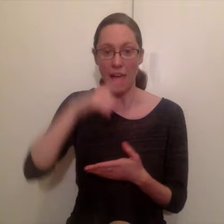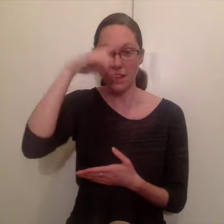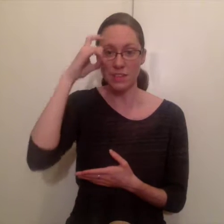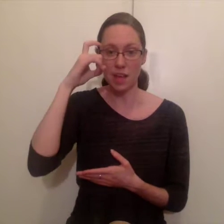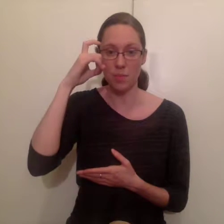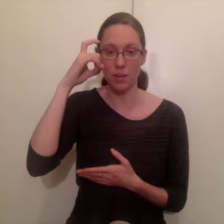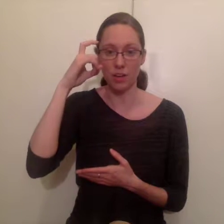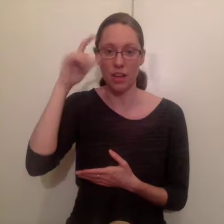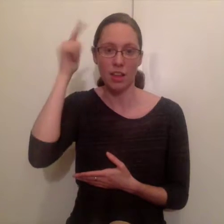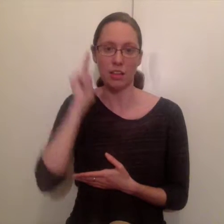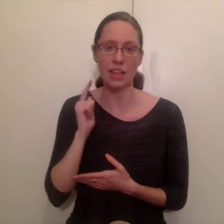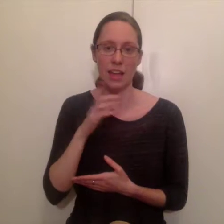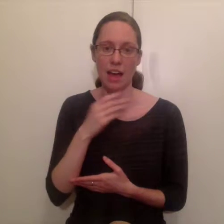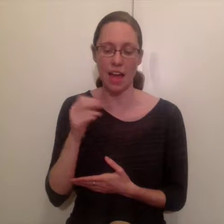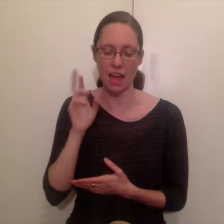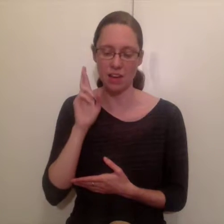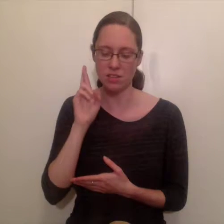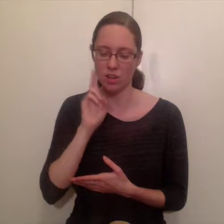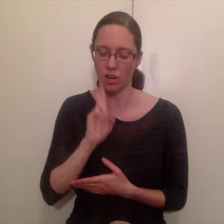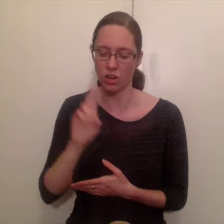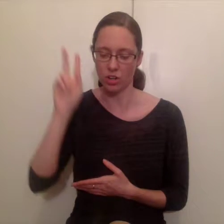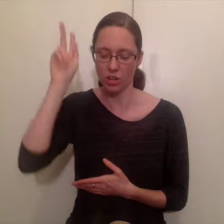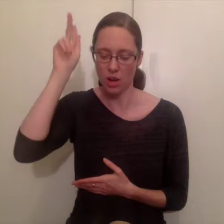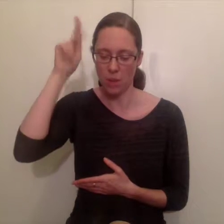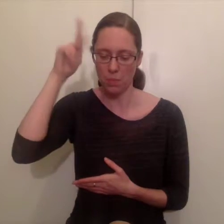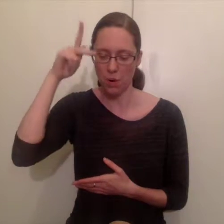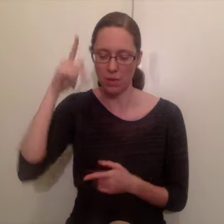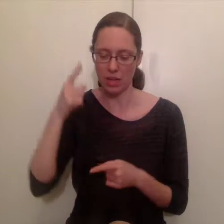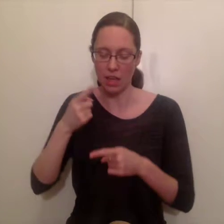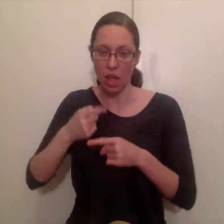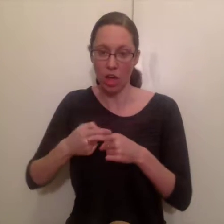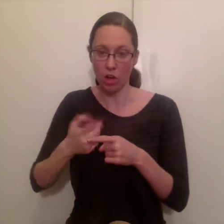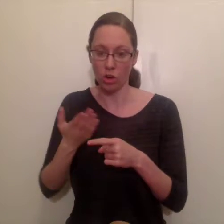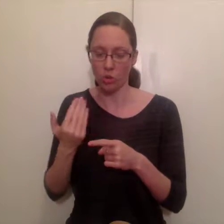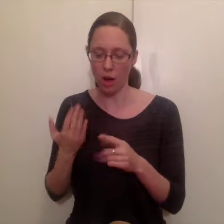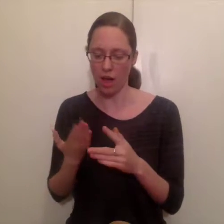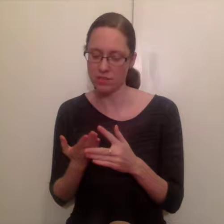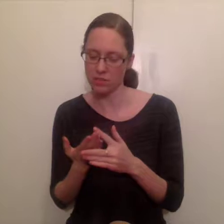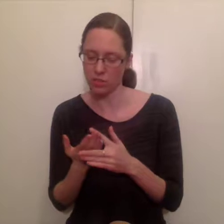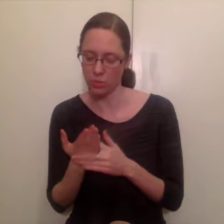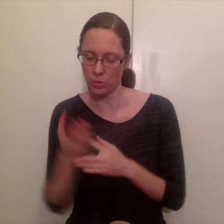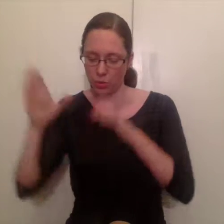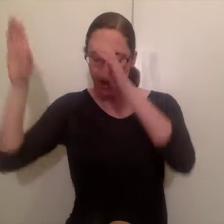That summer, Leah and her pony crossed through